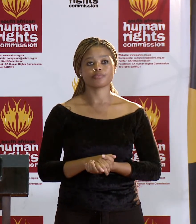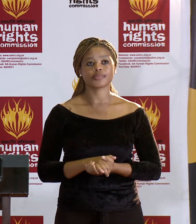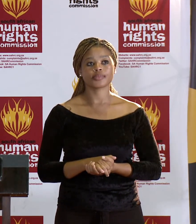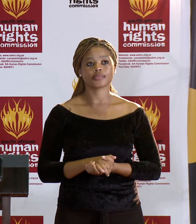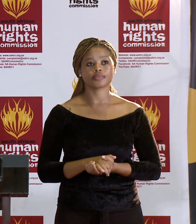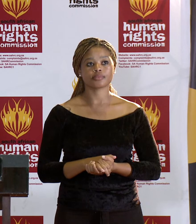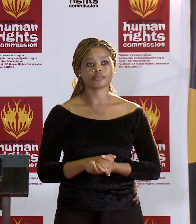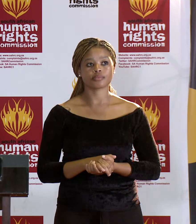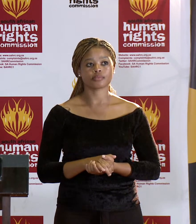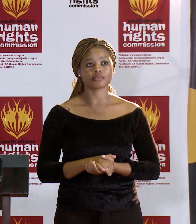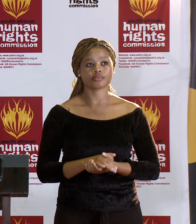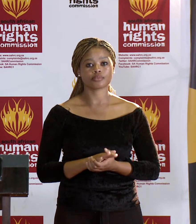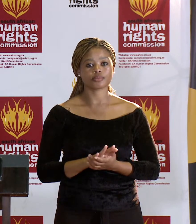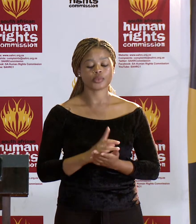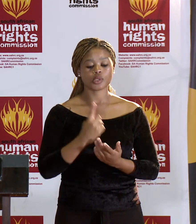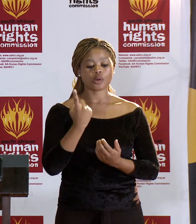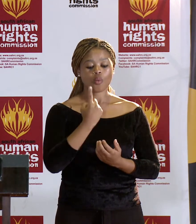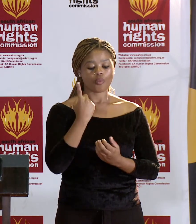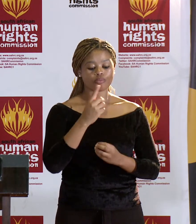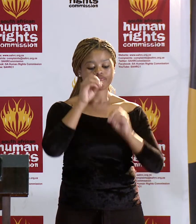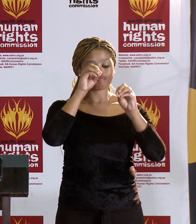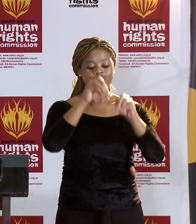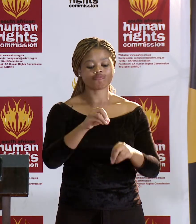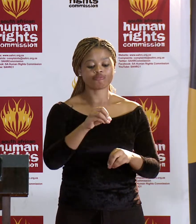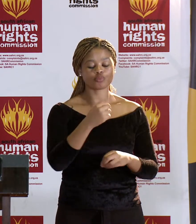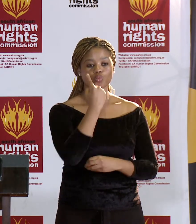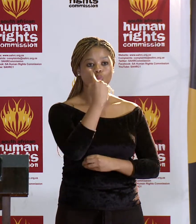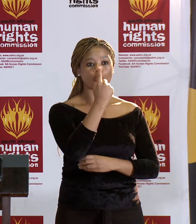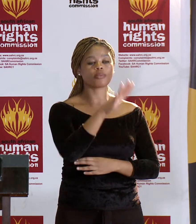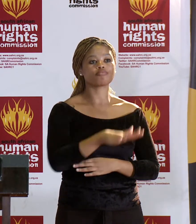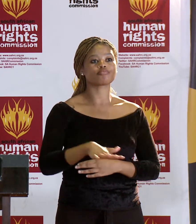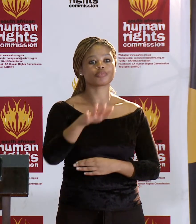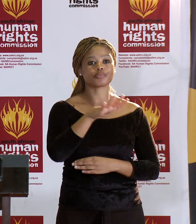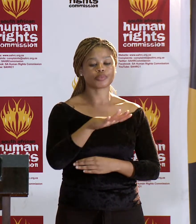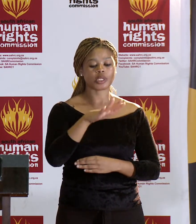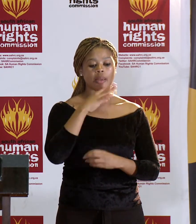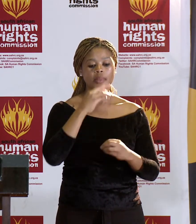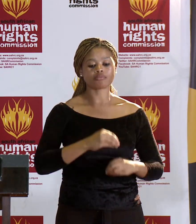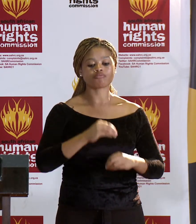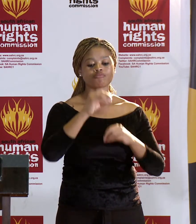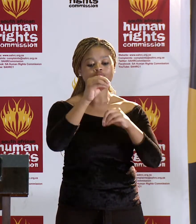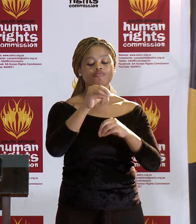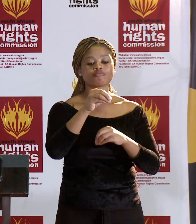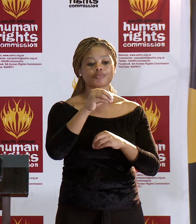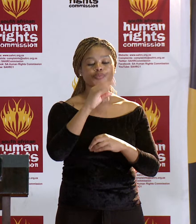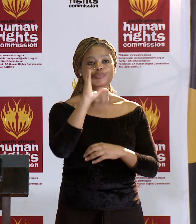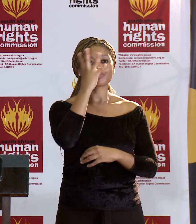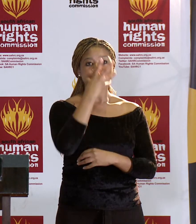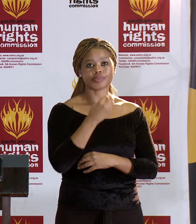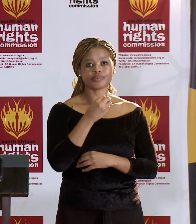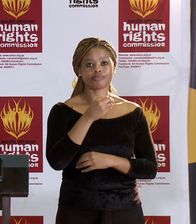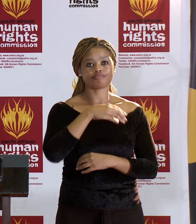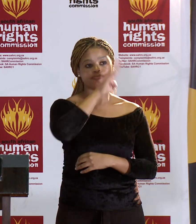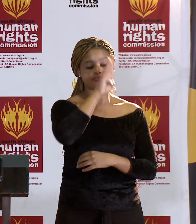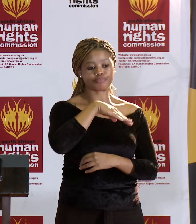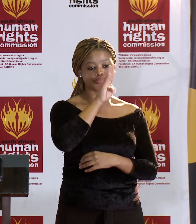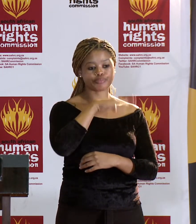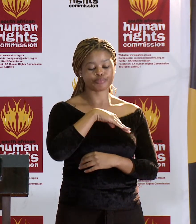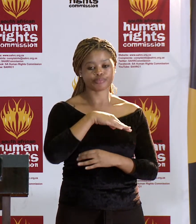It only takes you to one place. It takes you to that beautiful